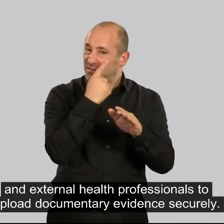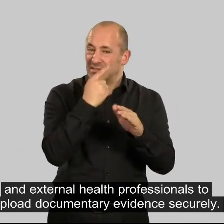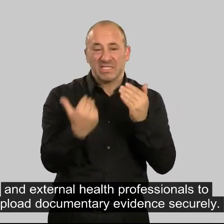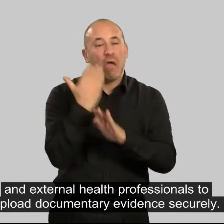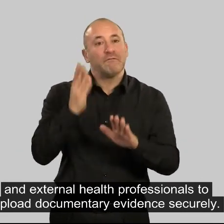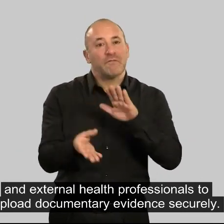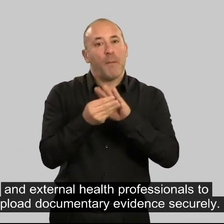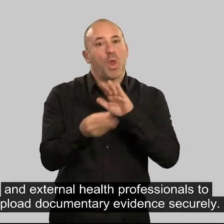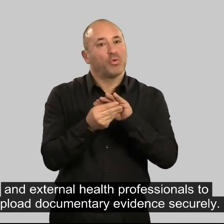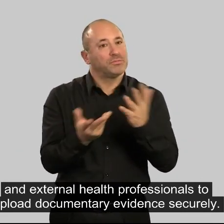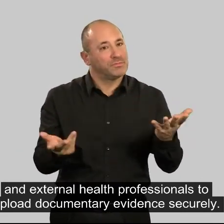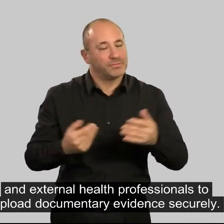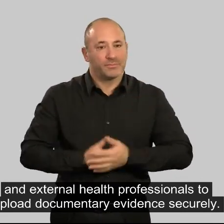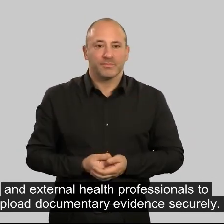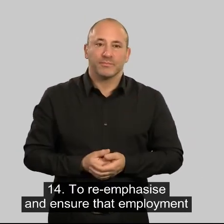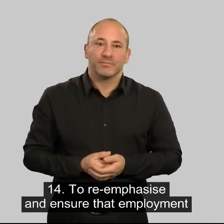securely.